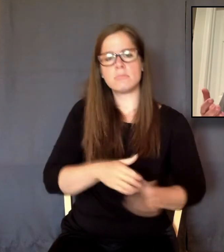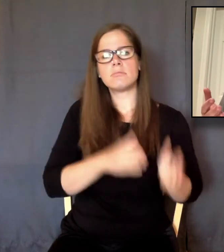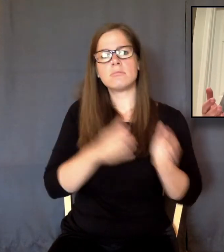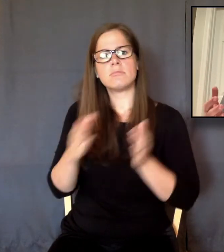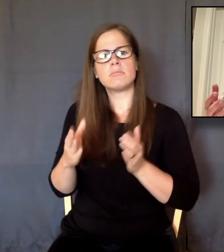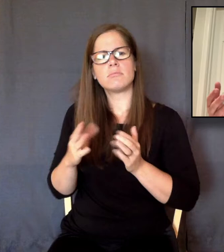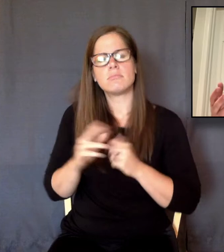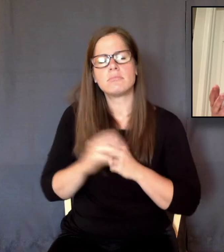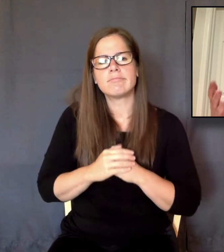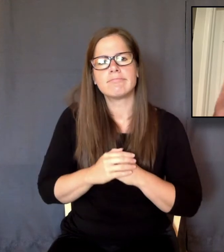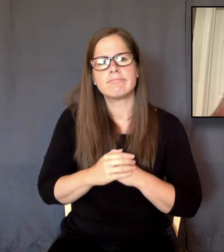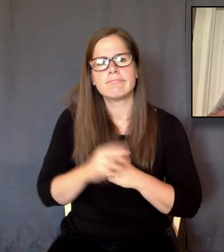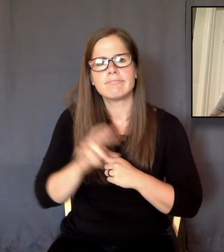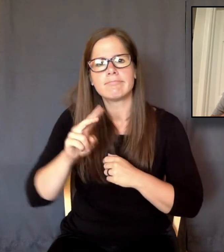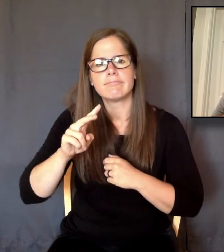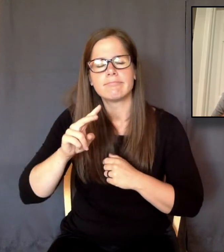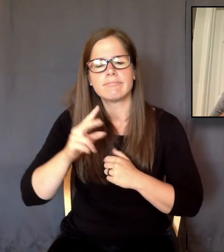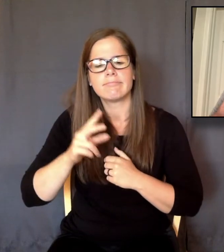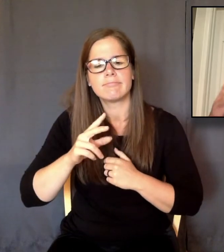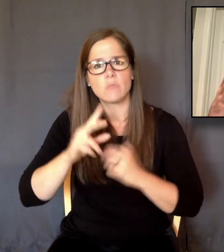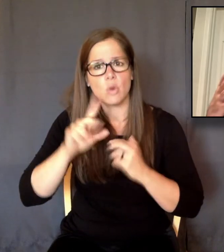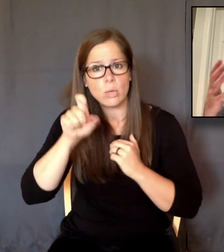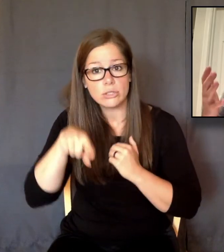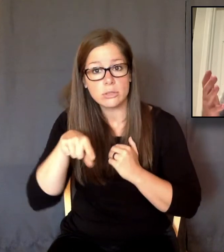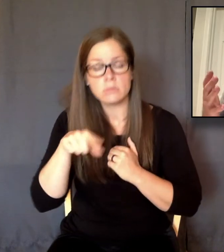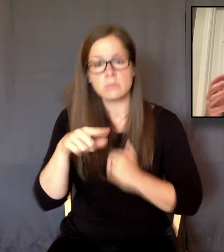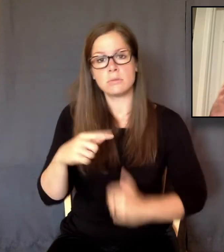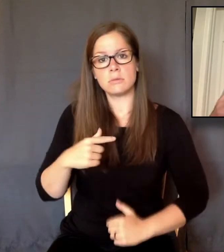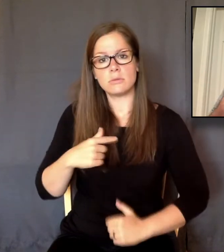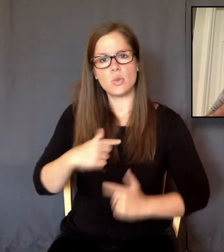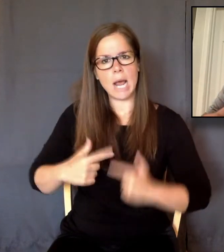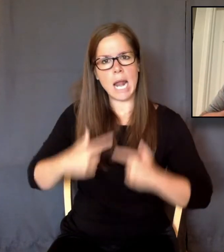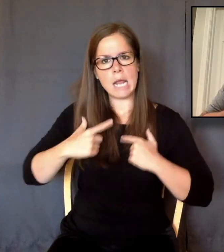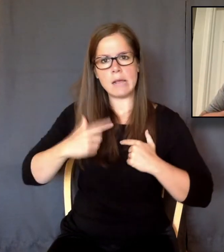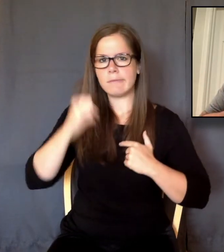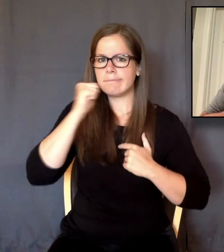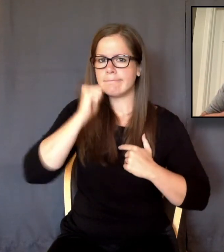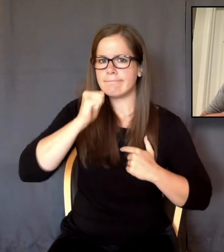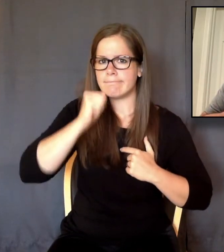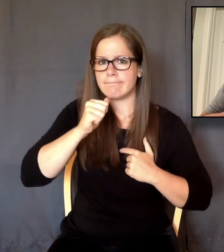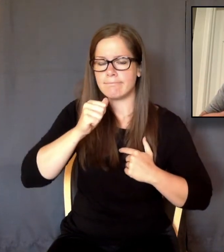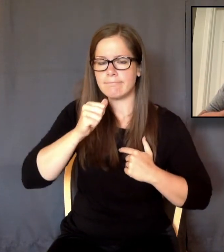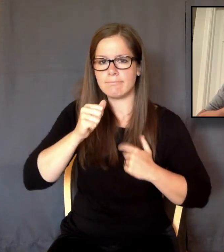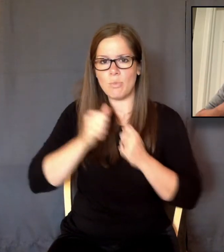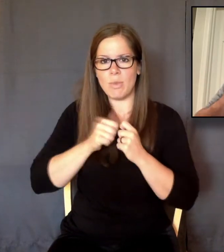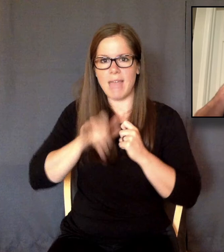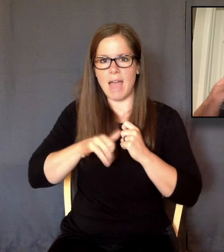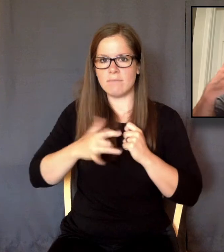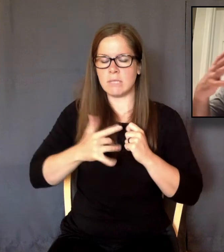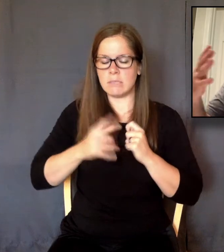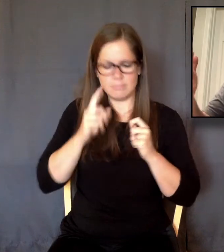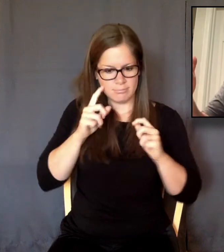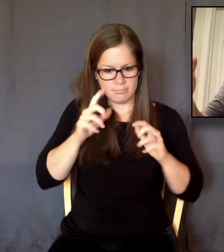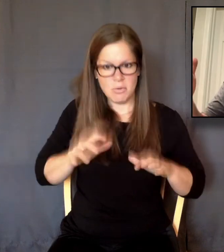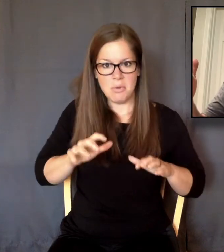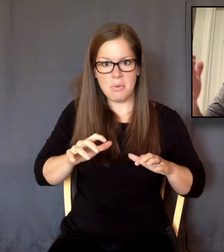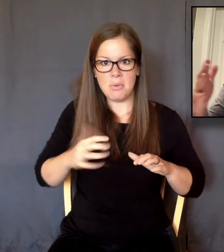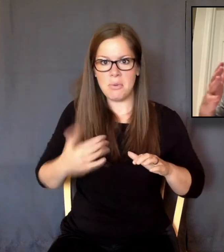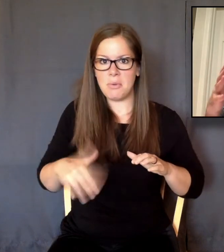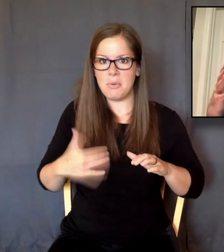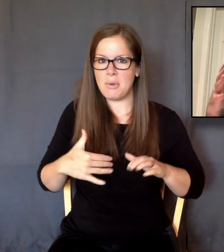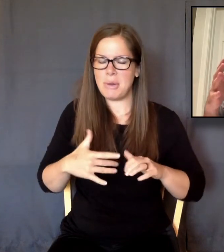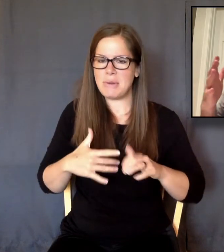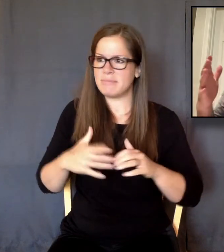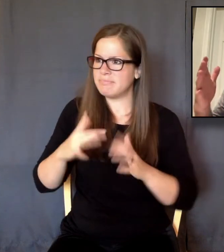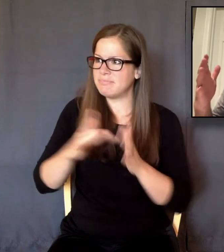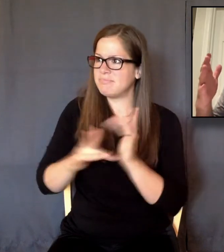of him? So not just am I awe-stricken by him and wow, he's amazing, but do I live that way in all areas of my life?